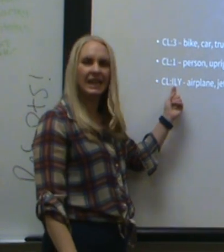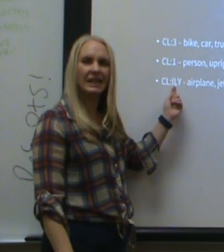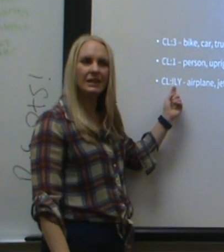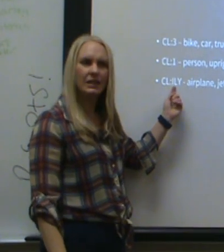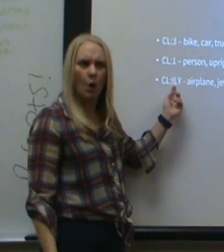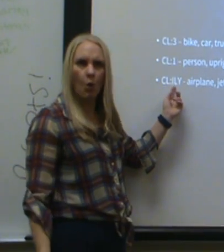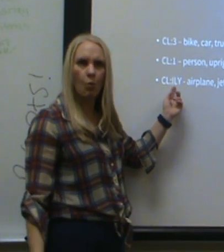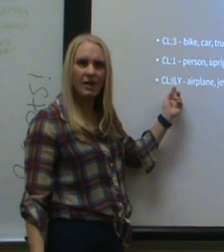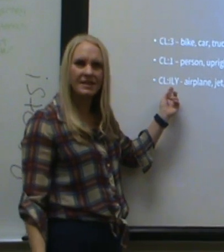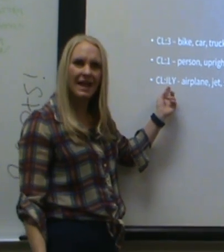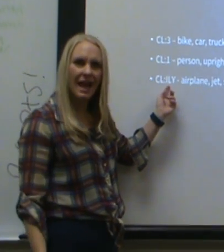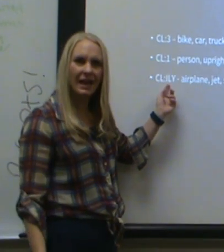Illy. What is that?